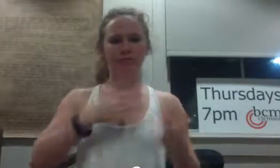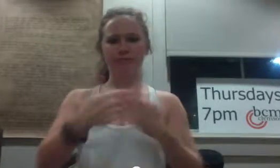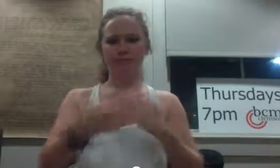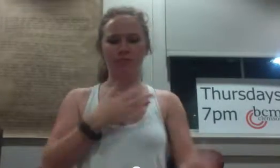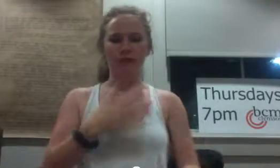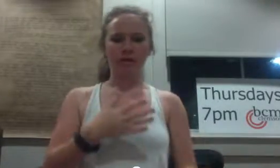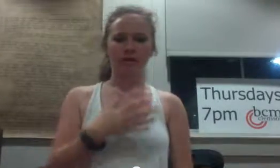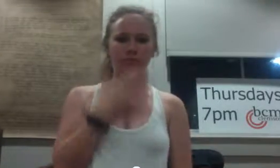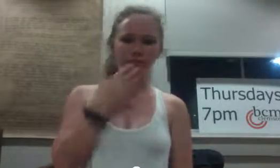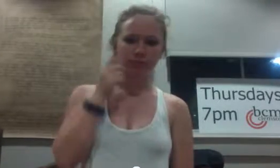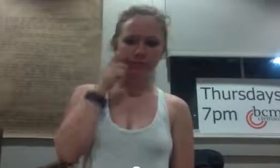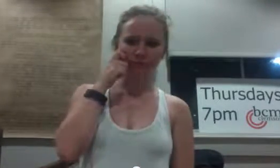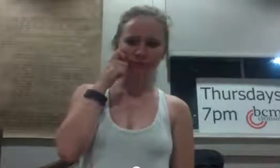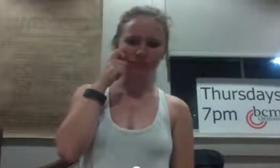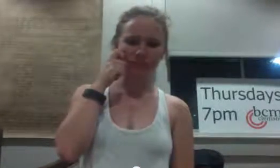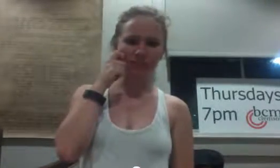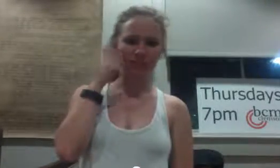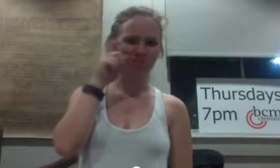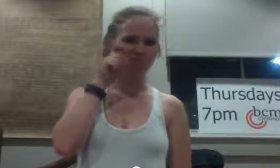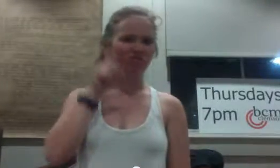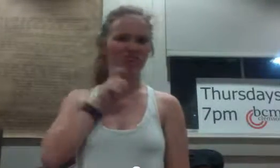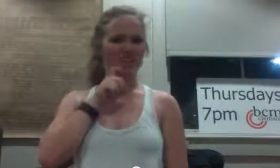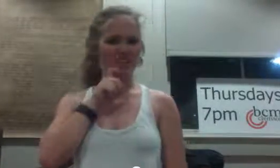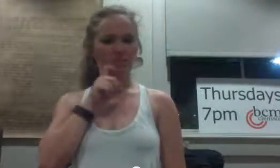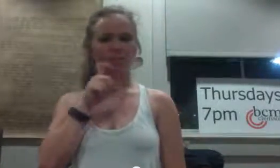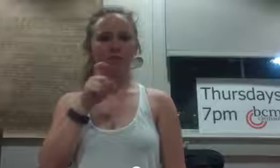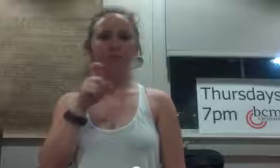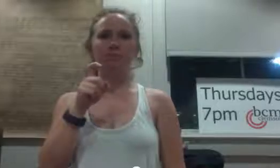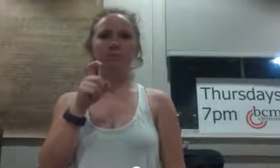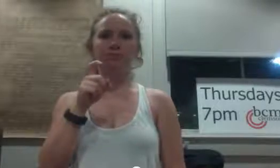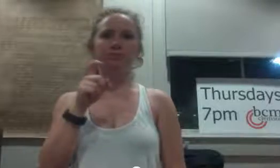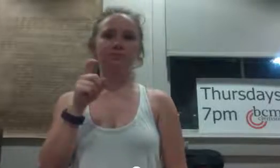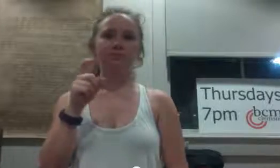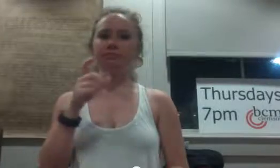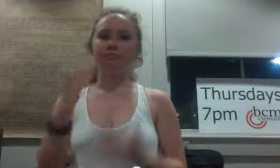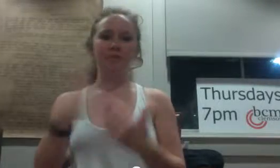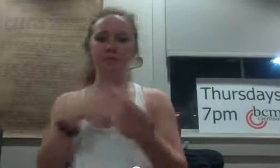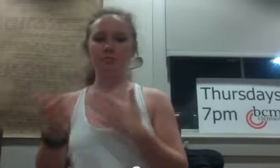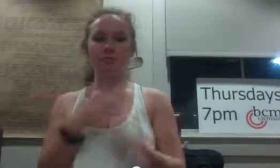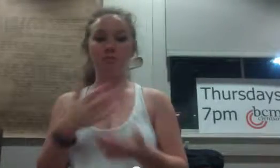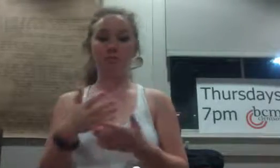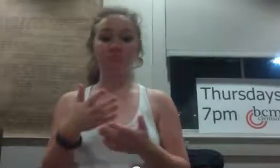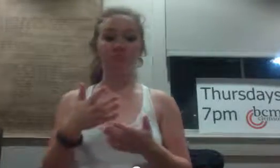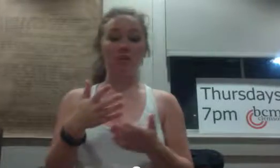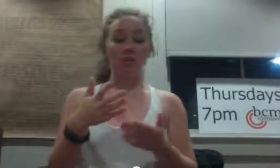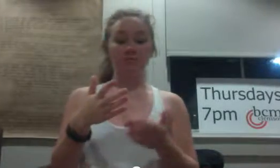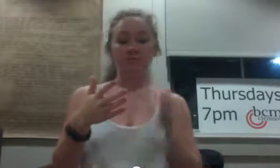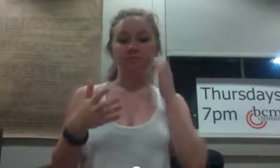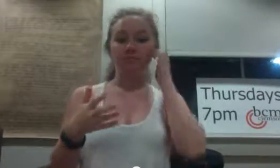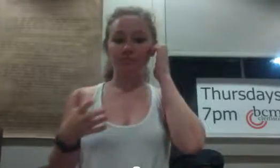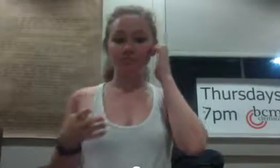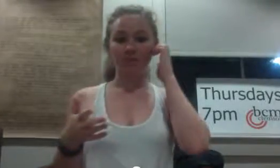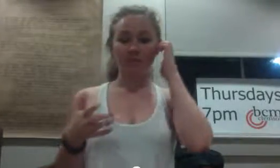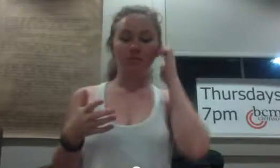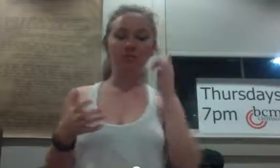So the civil rights is the belief that rights should be given no matter race or